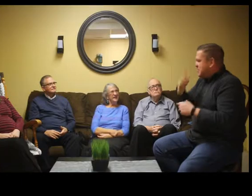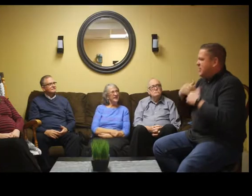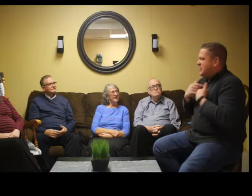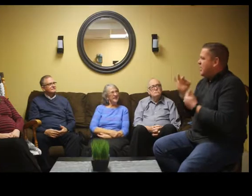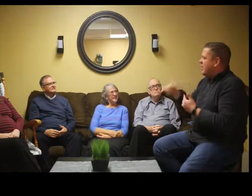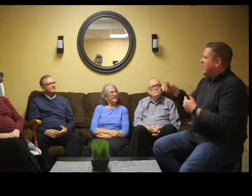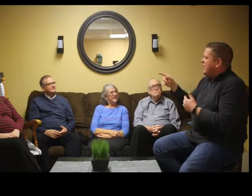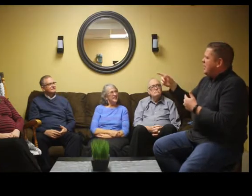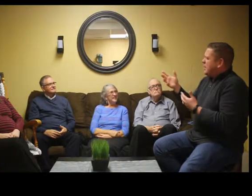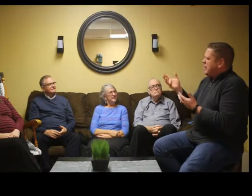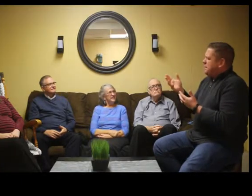never get tired of that.